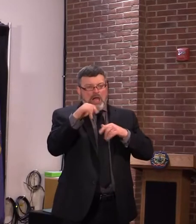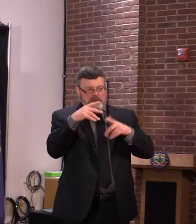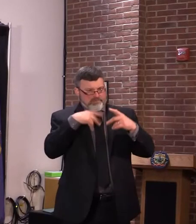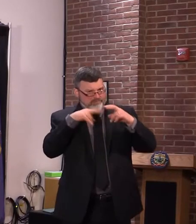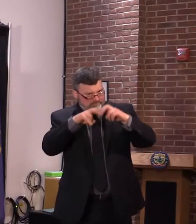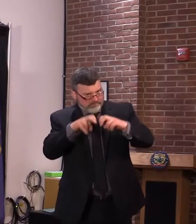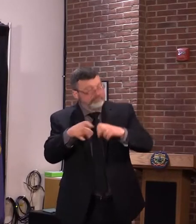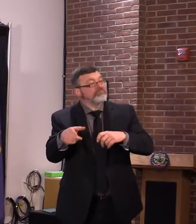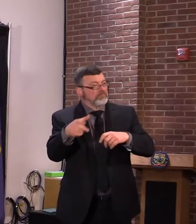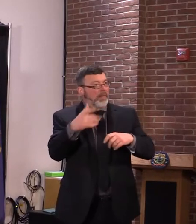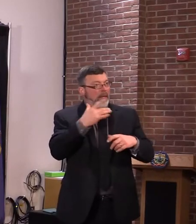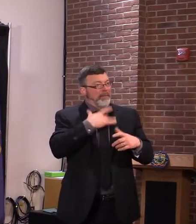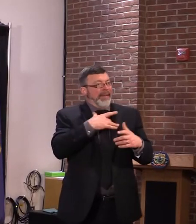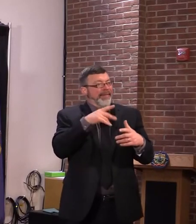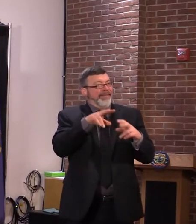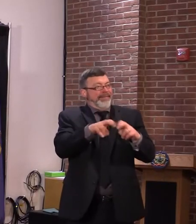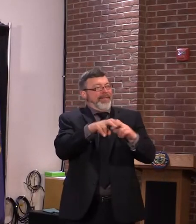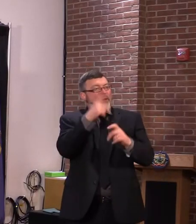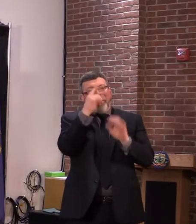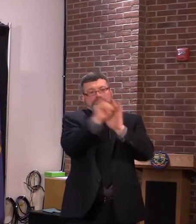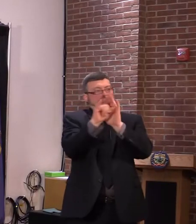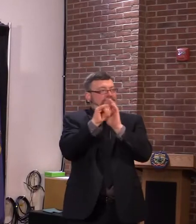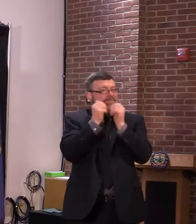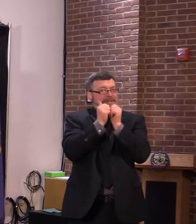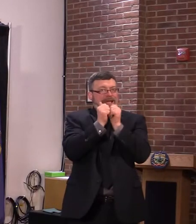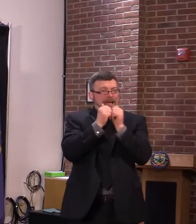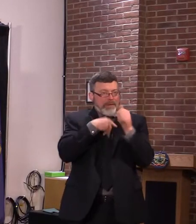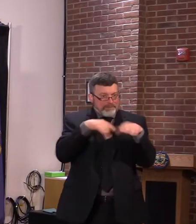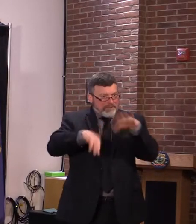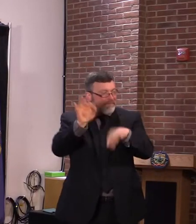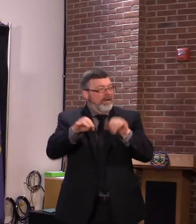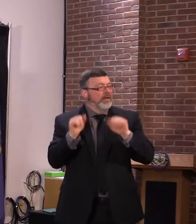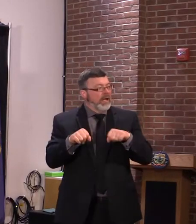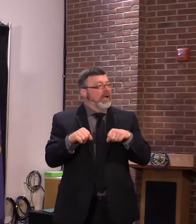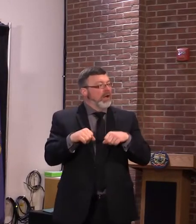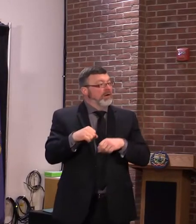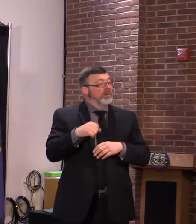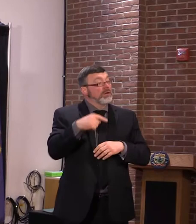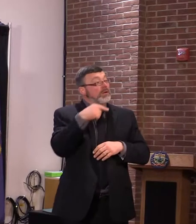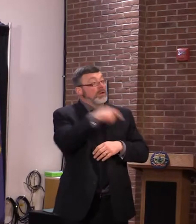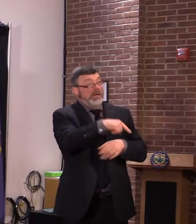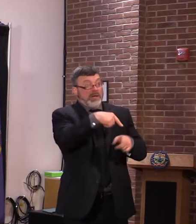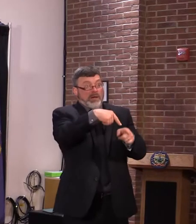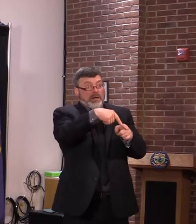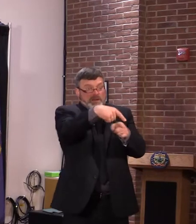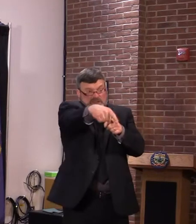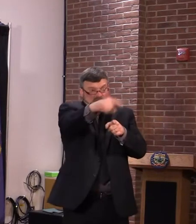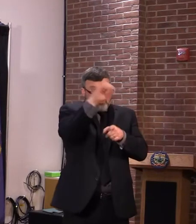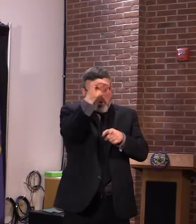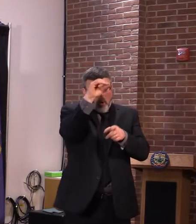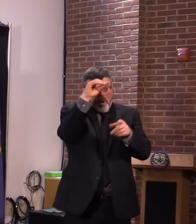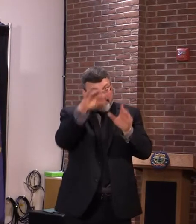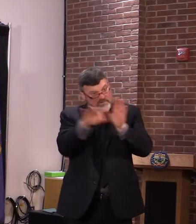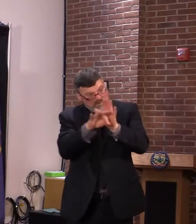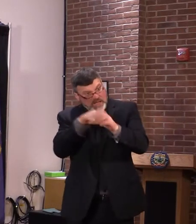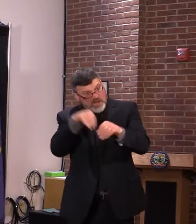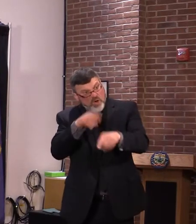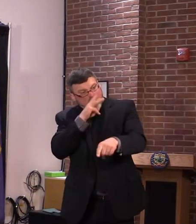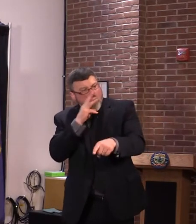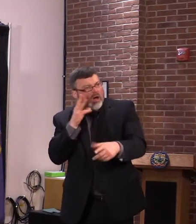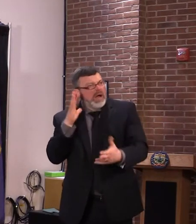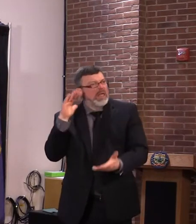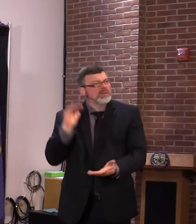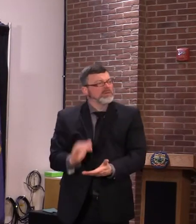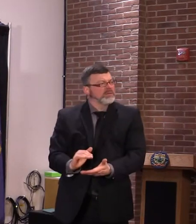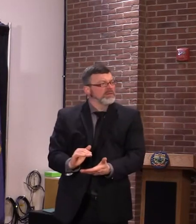with the amount detected trending down most recently. You know, that cuts through the fact whether somebody doesn't test at all, whether they do